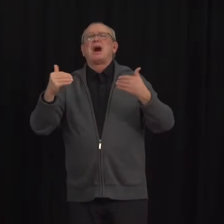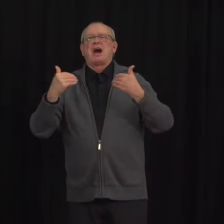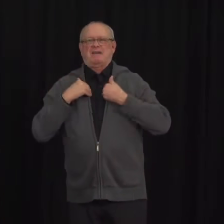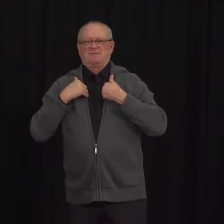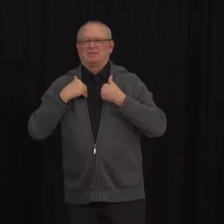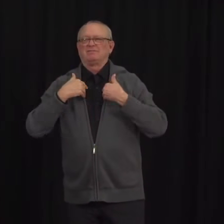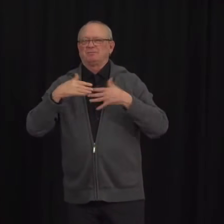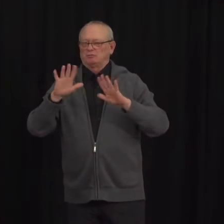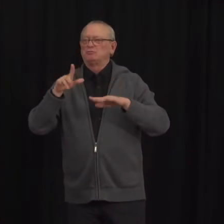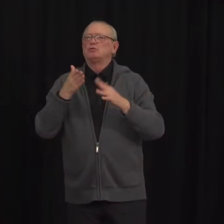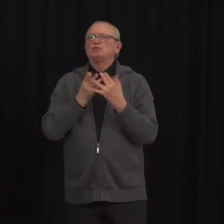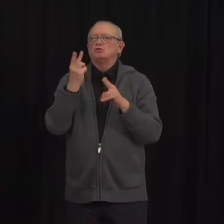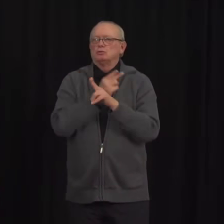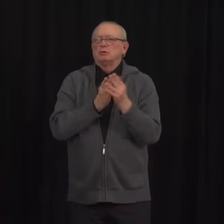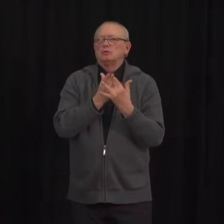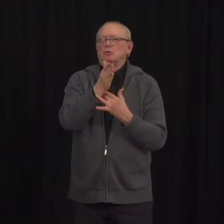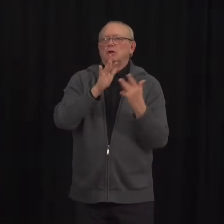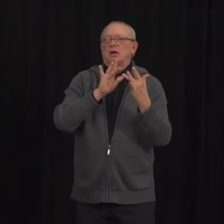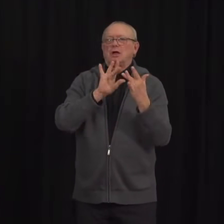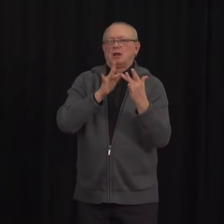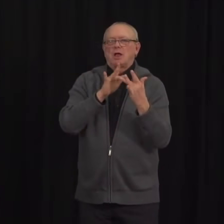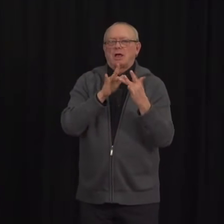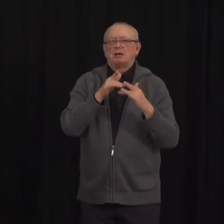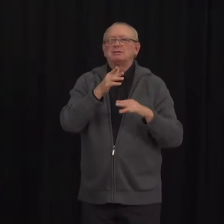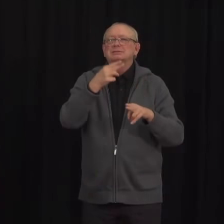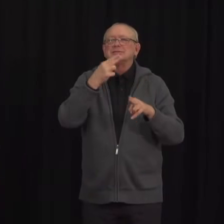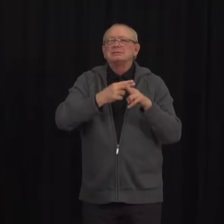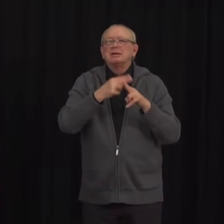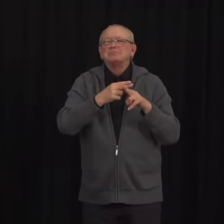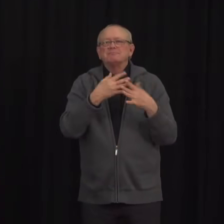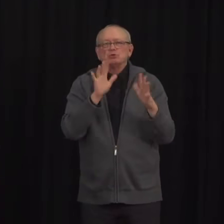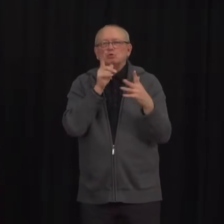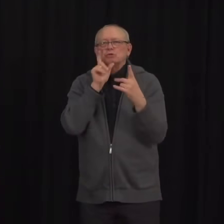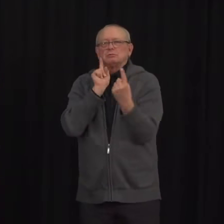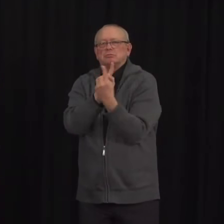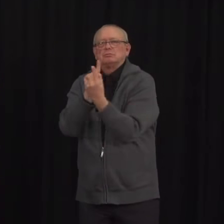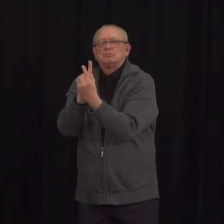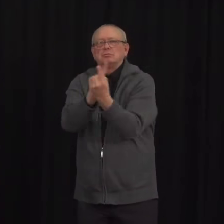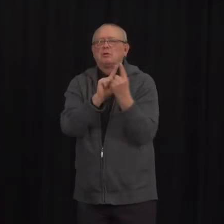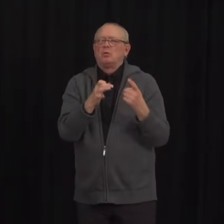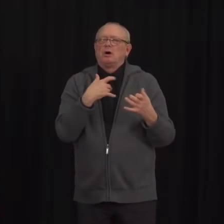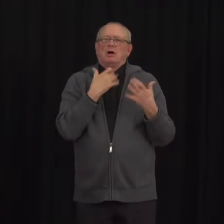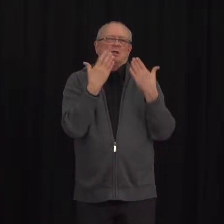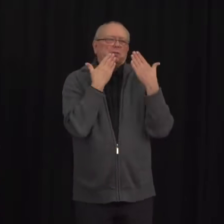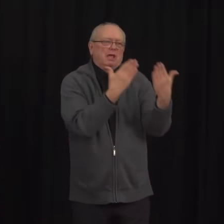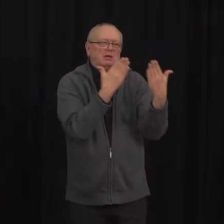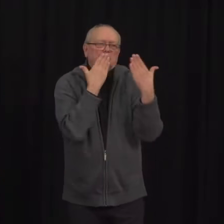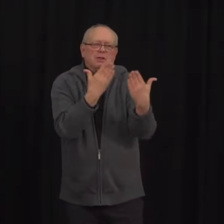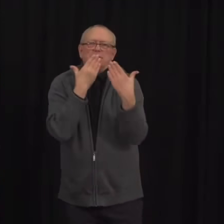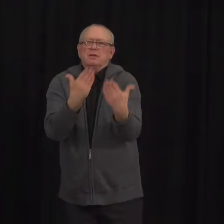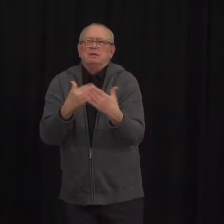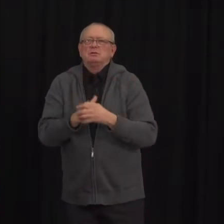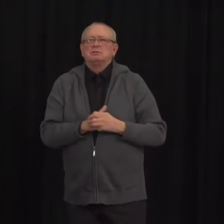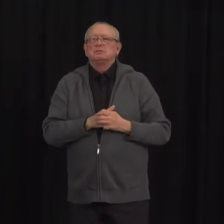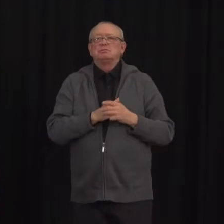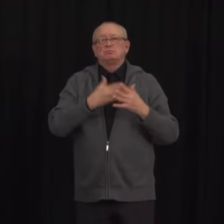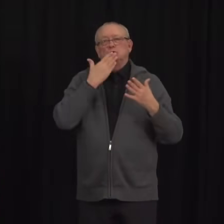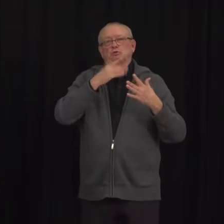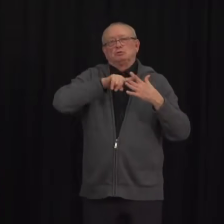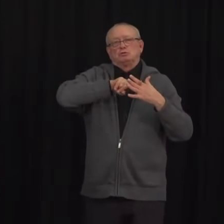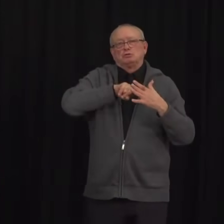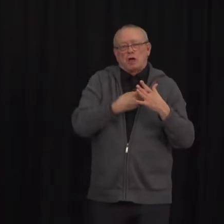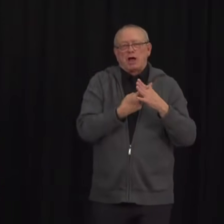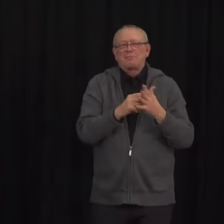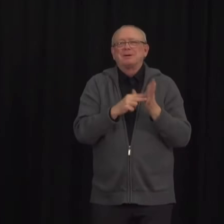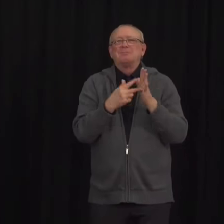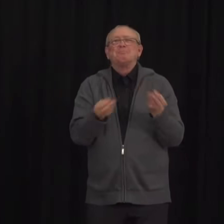close contacts. Thank you if you are one of those people. This is a good start, but we need to do more. I